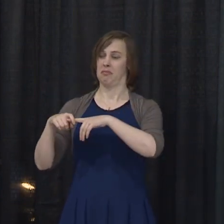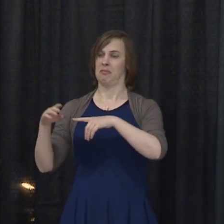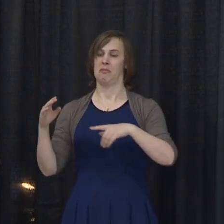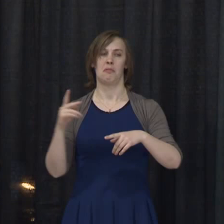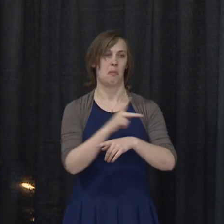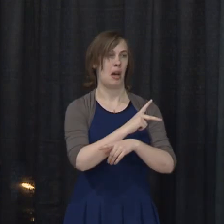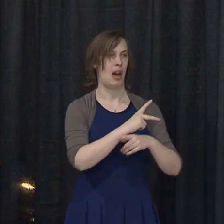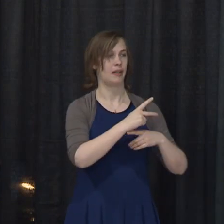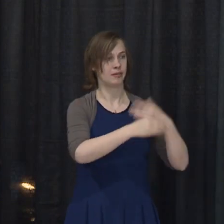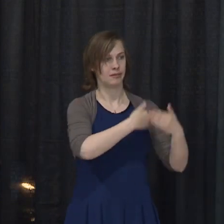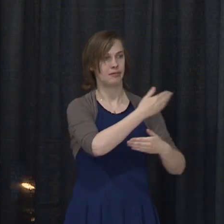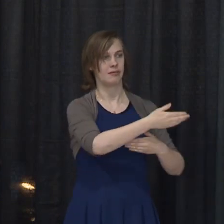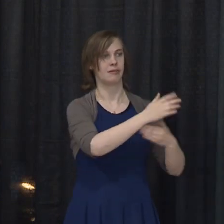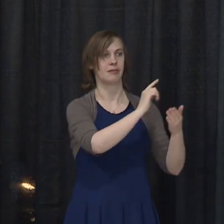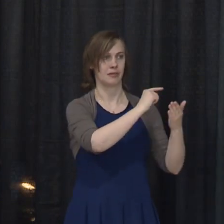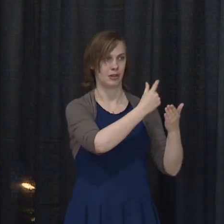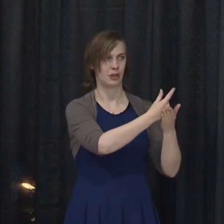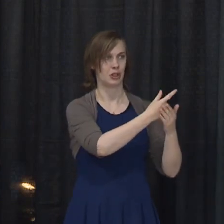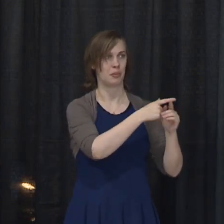my BA is foggy.